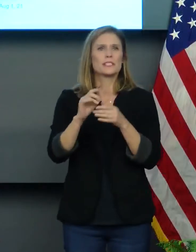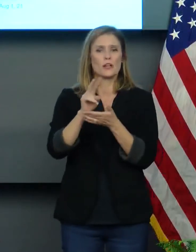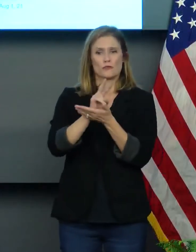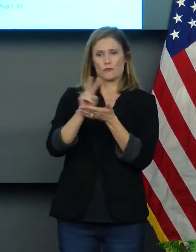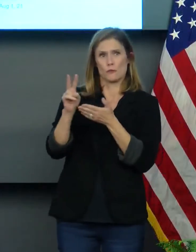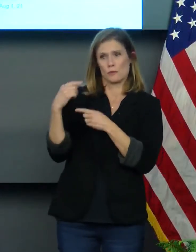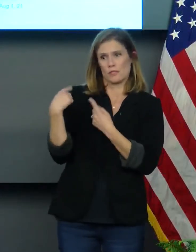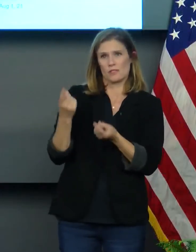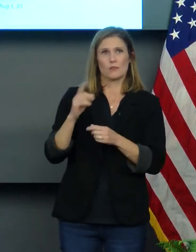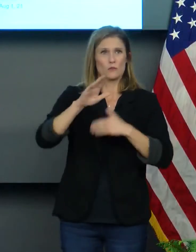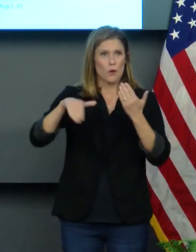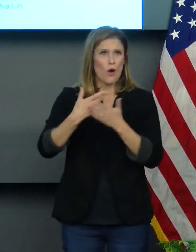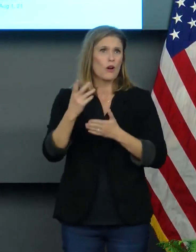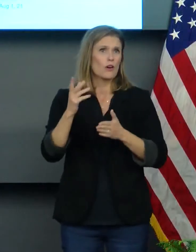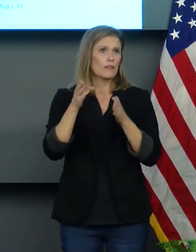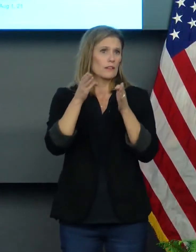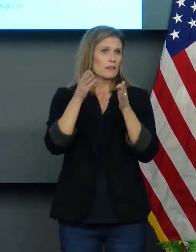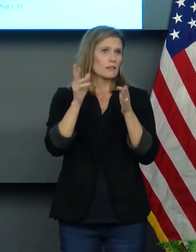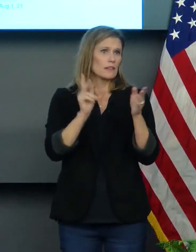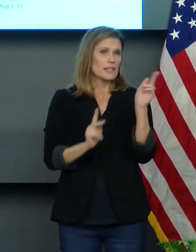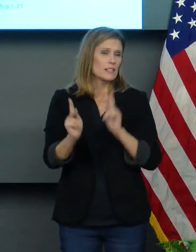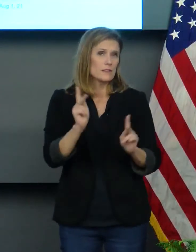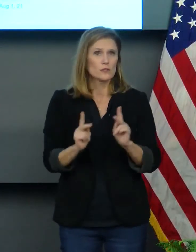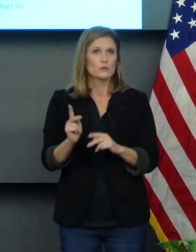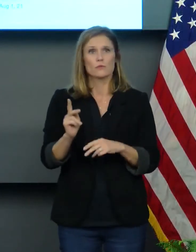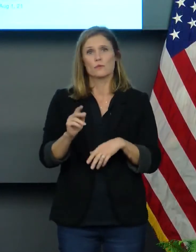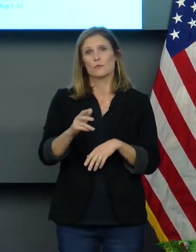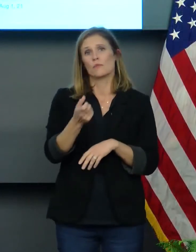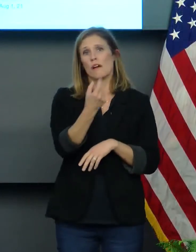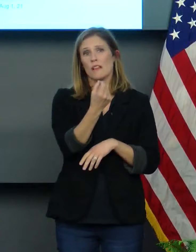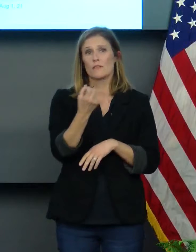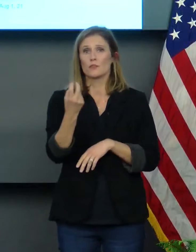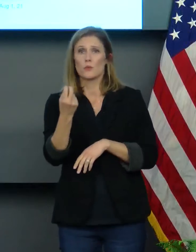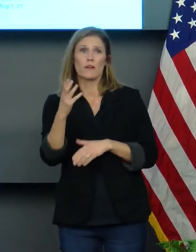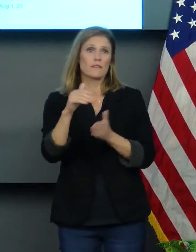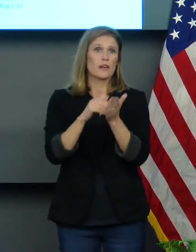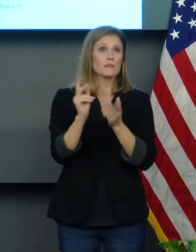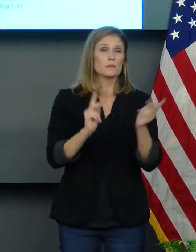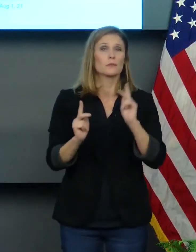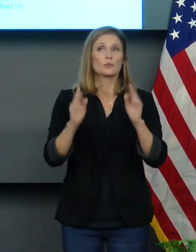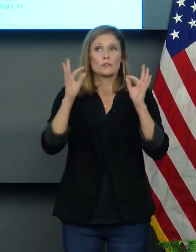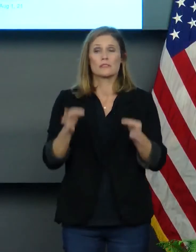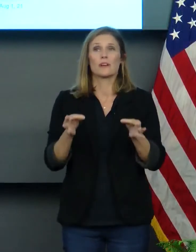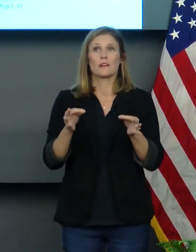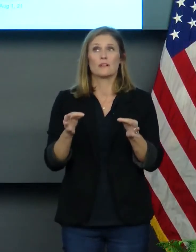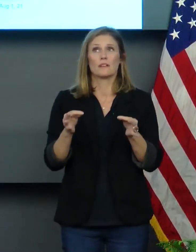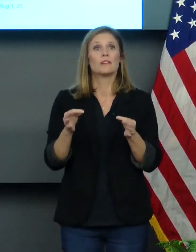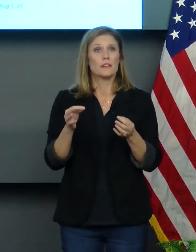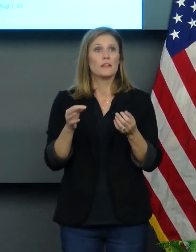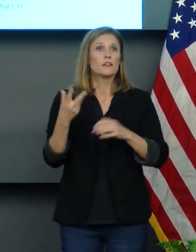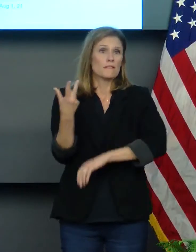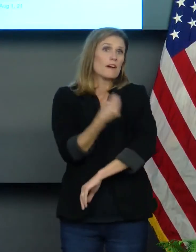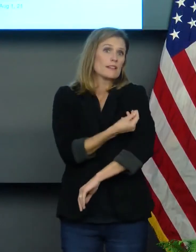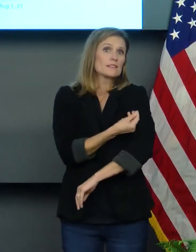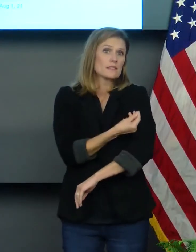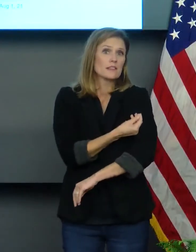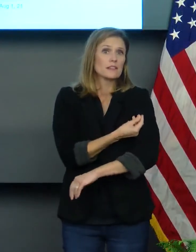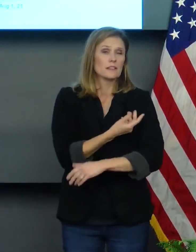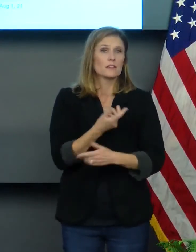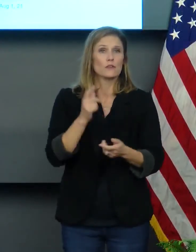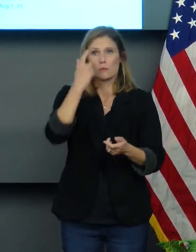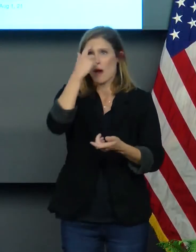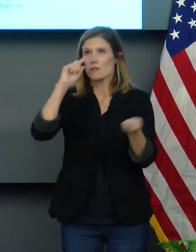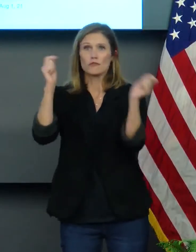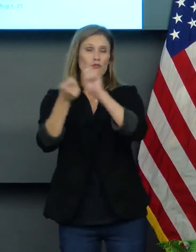those are all individuals. You know, the 11 or 12,000 people that chose to get vaccinated yesterday, those are all individuals who